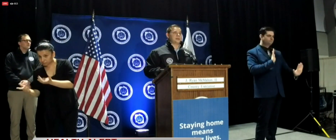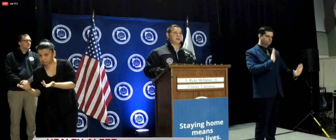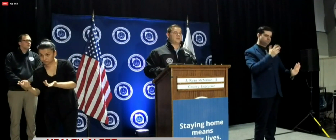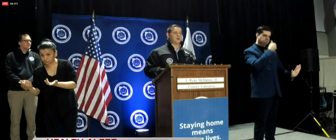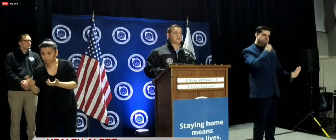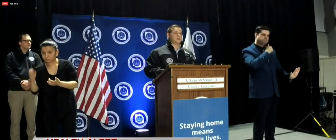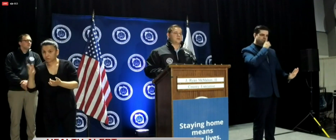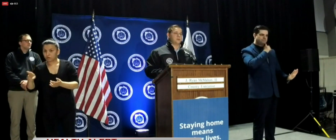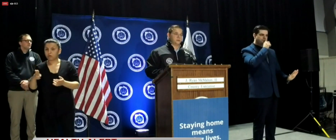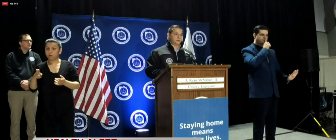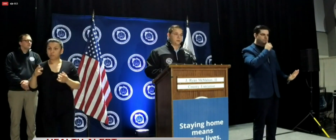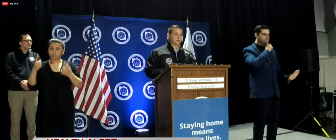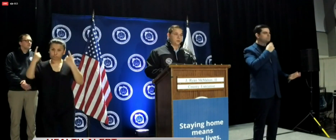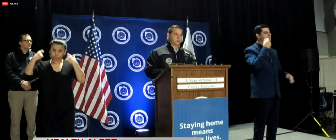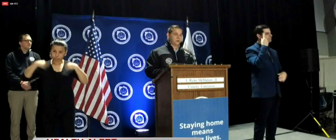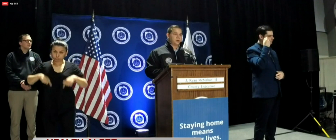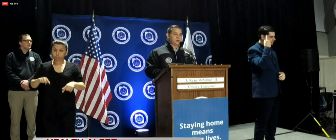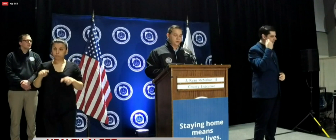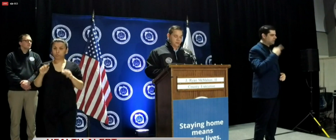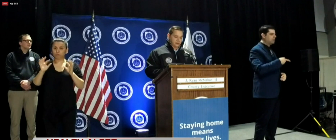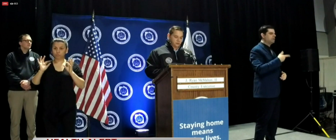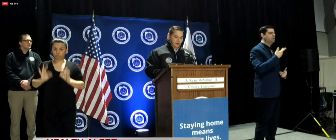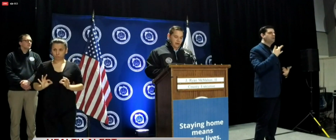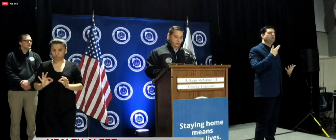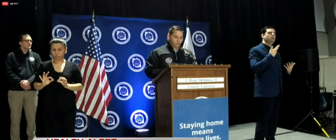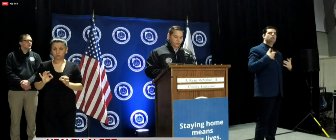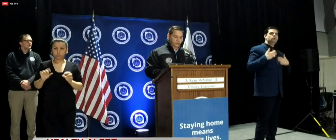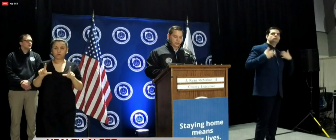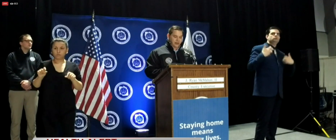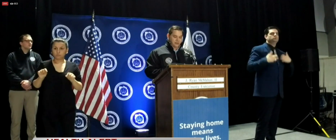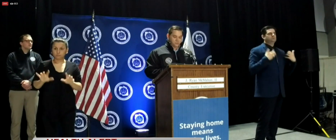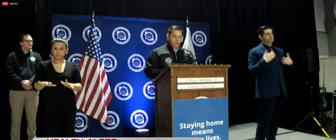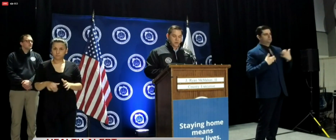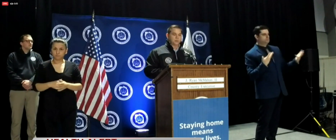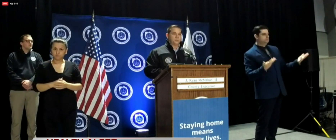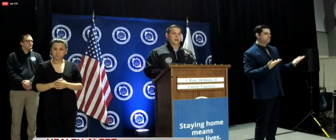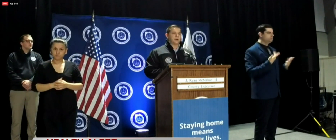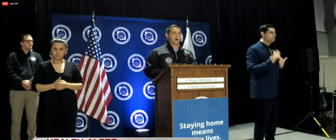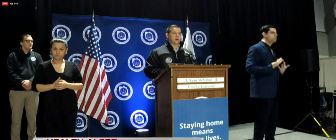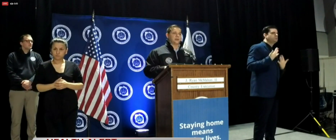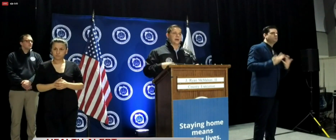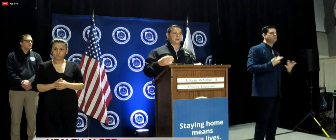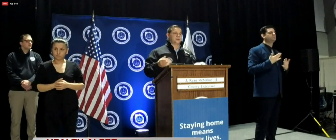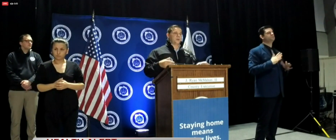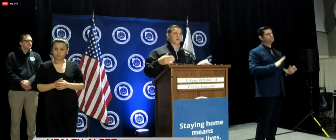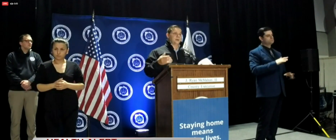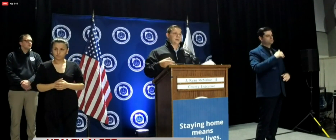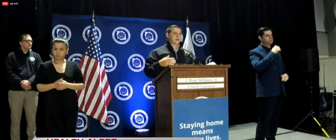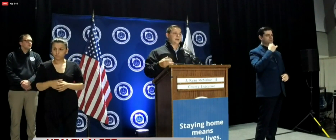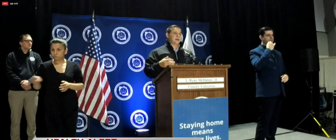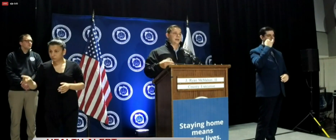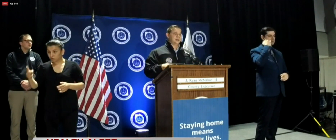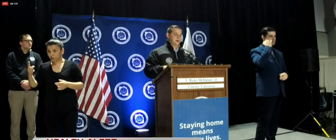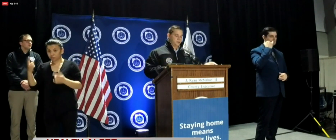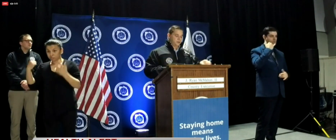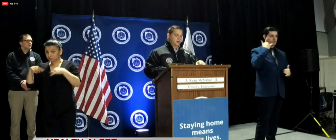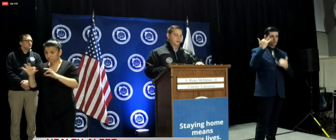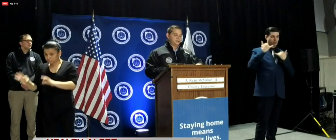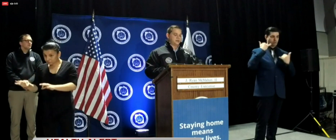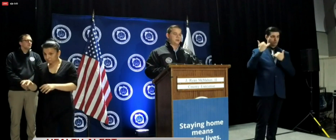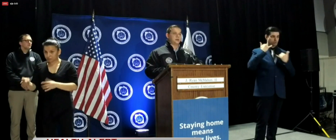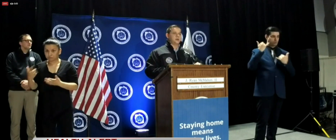understand the sacrifices you've made for the community. We value that. We appreciate that. But by calling the health department and inundating them